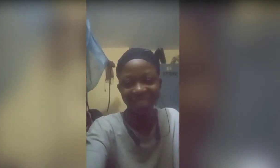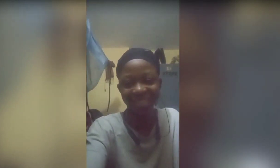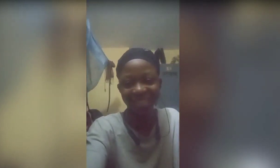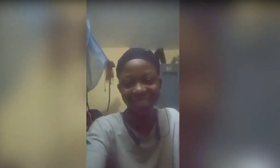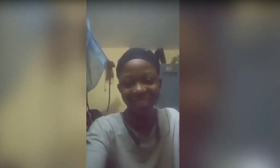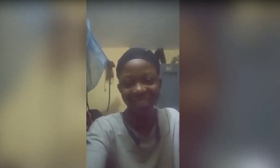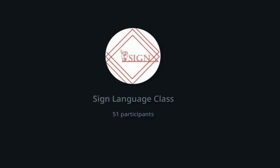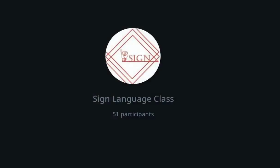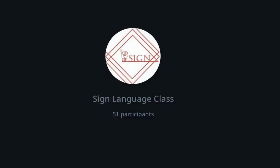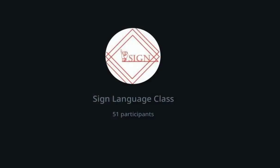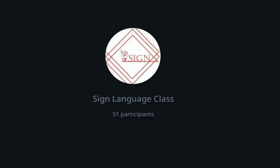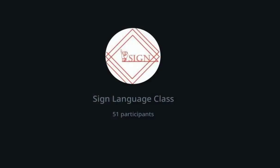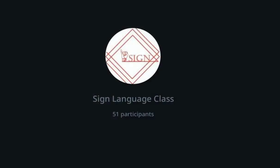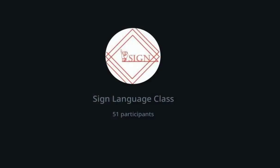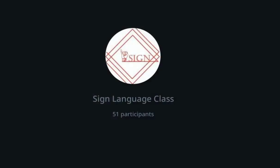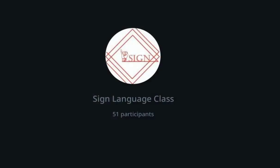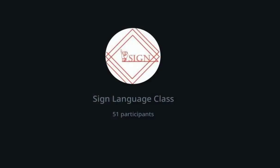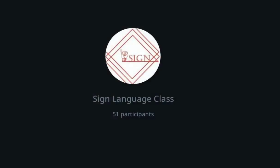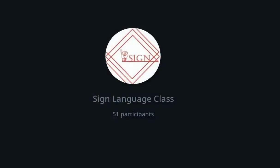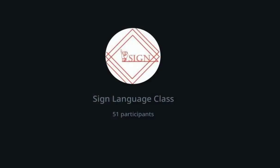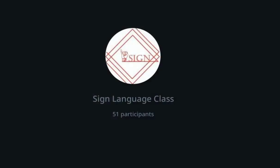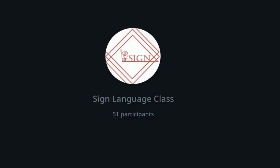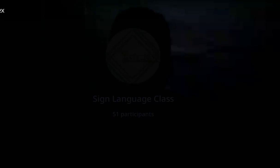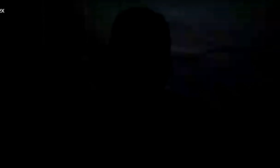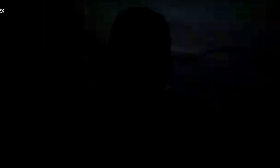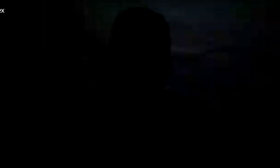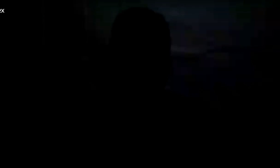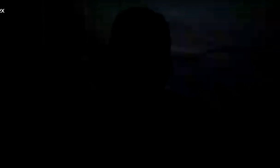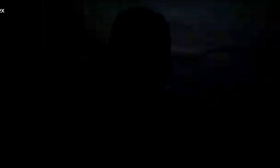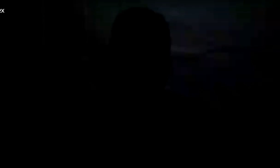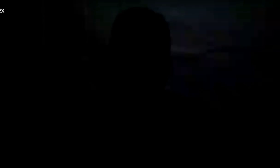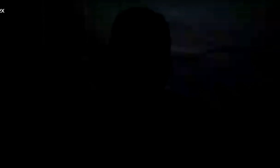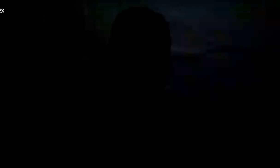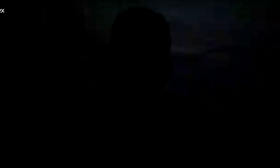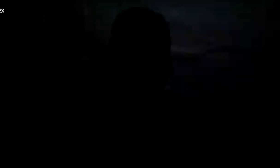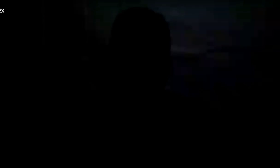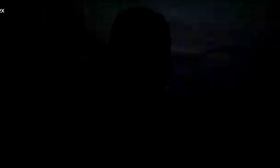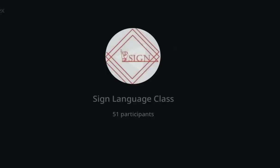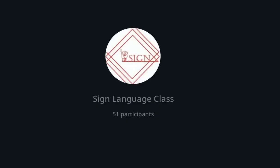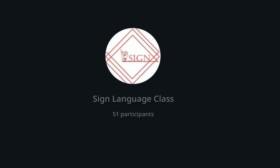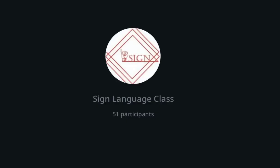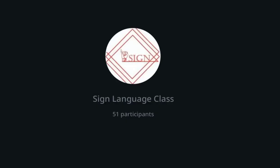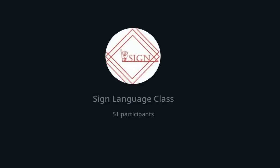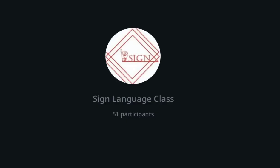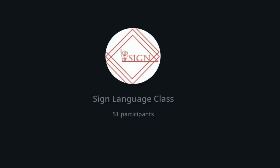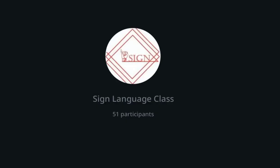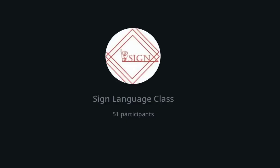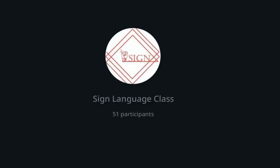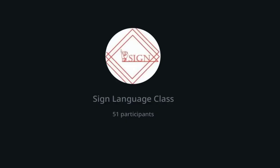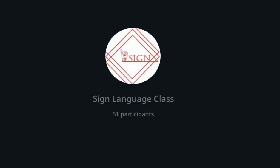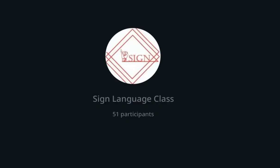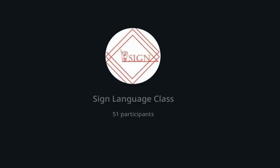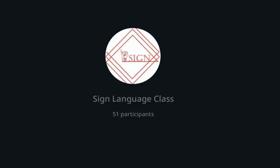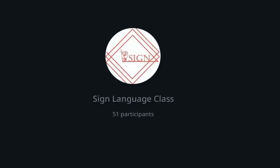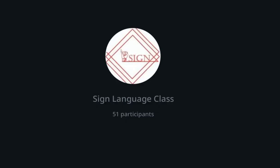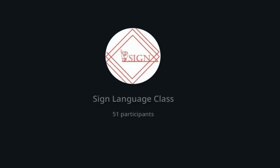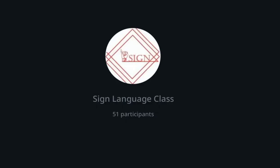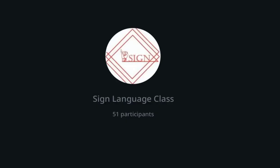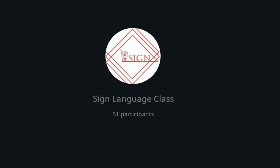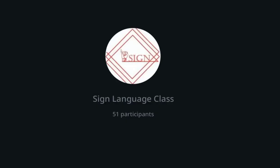been following up with our videos on YouTube or they're not new signers. Franklin, what do you think? These guys, none of